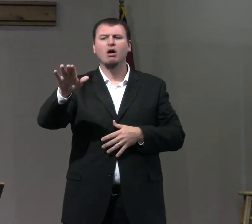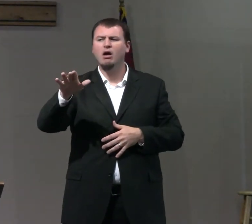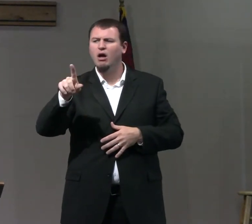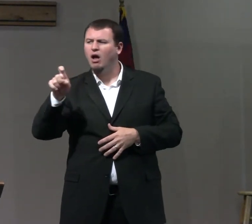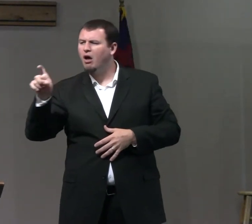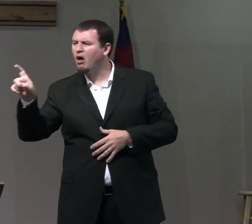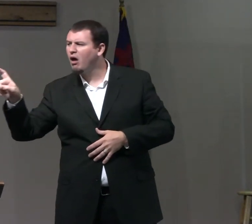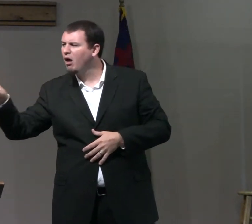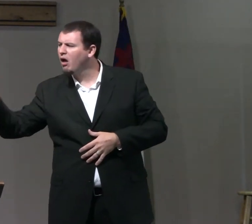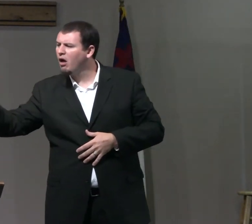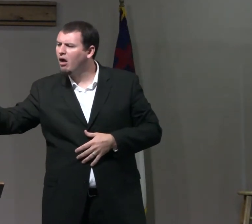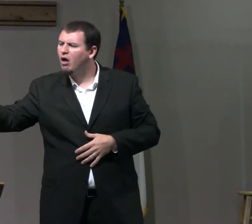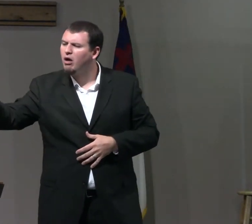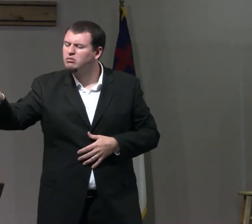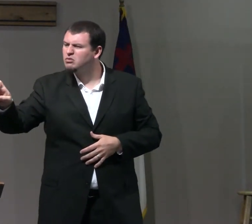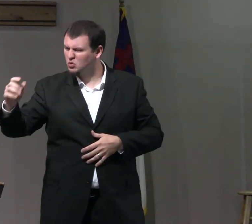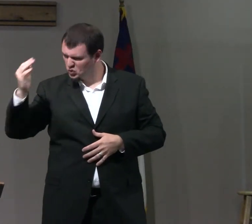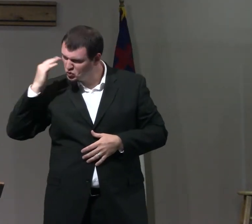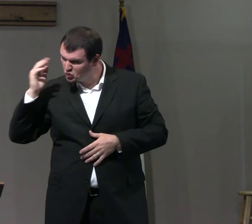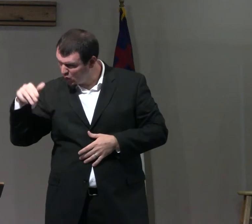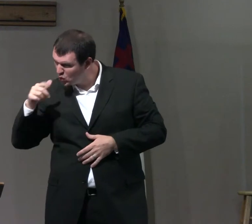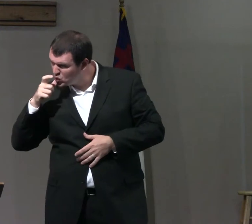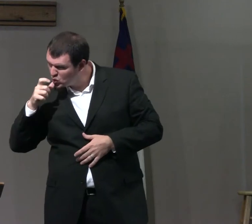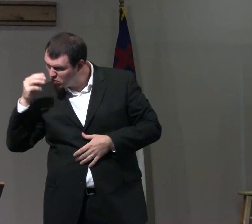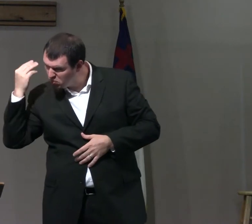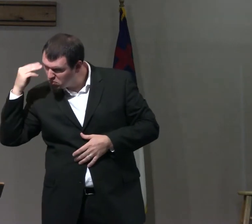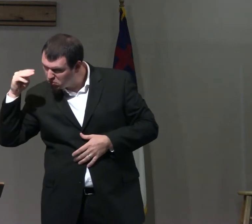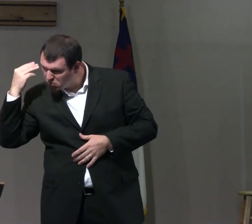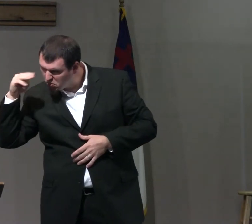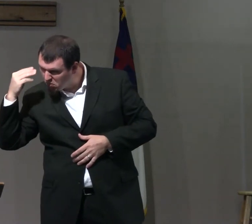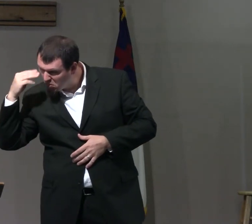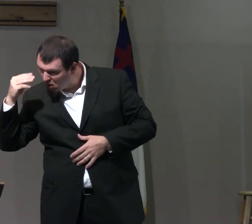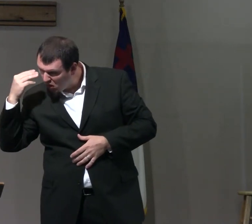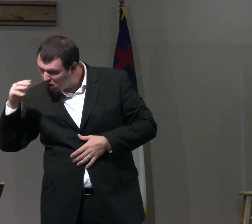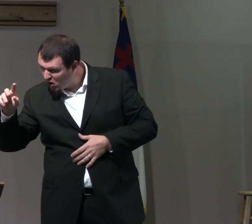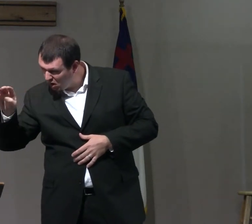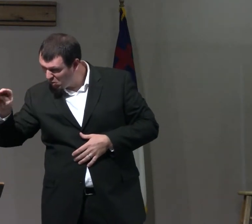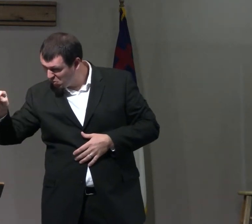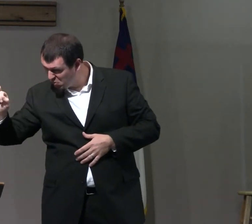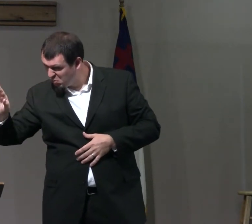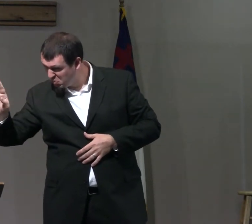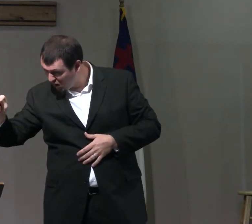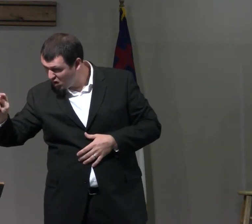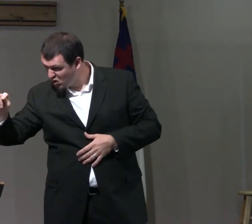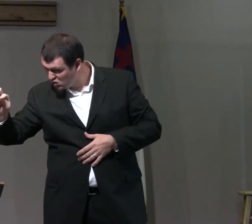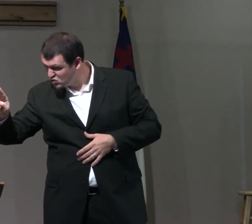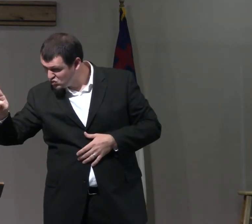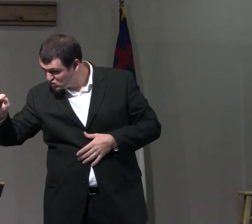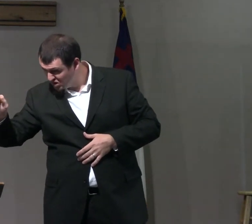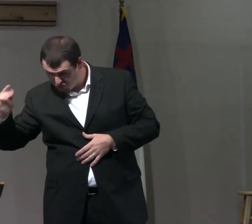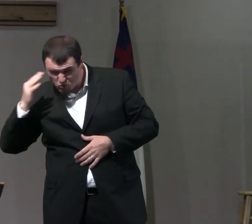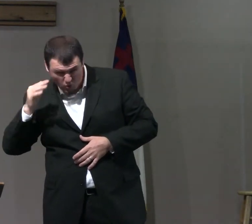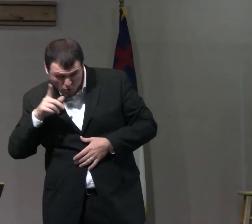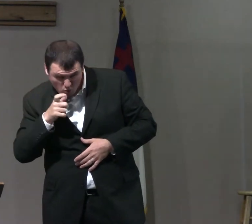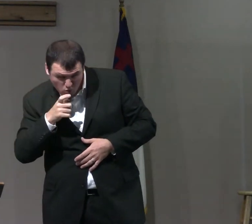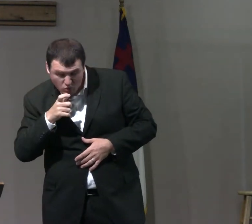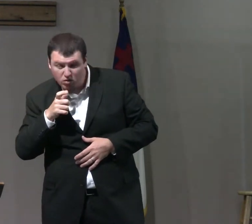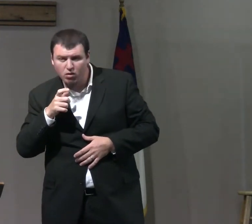If all of you were to go to Jackson, Florida, oh, hey, do you know Marcus Pruitt? Do you know that